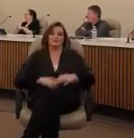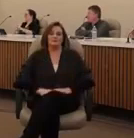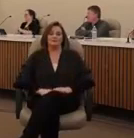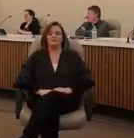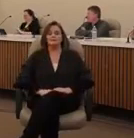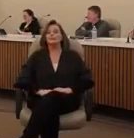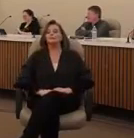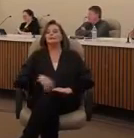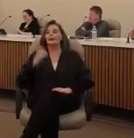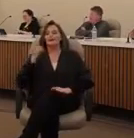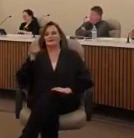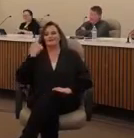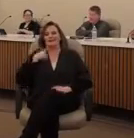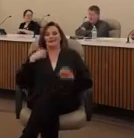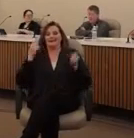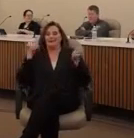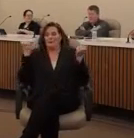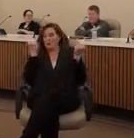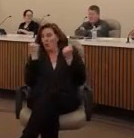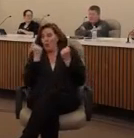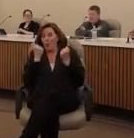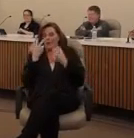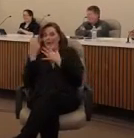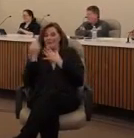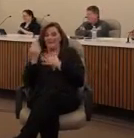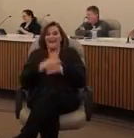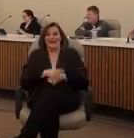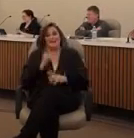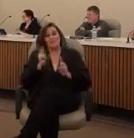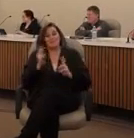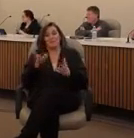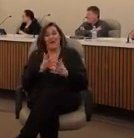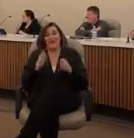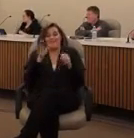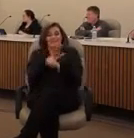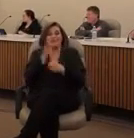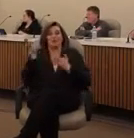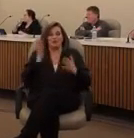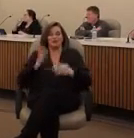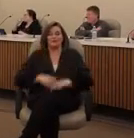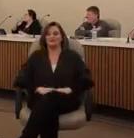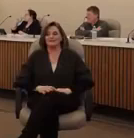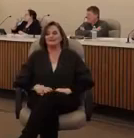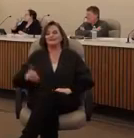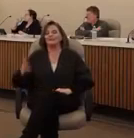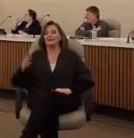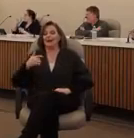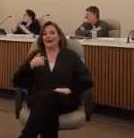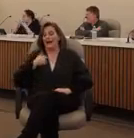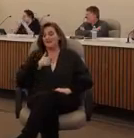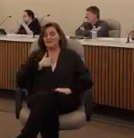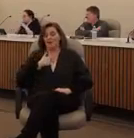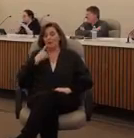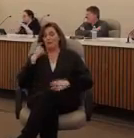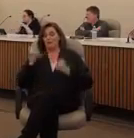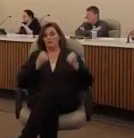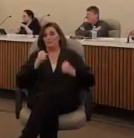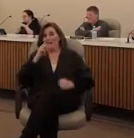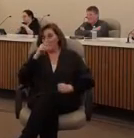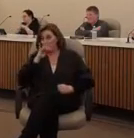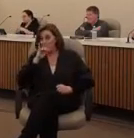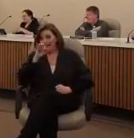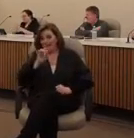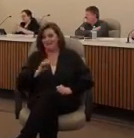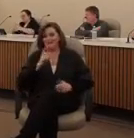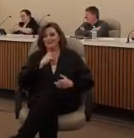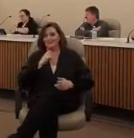Right. The colder it is, the higher the desire for a full service. Right. My mom would drive a mile to find a gas station that's full New service. Jersey. The